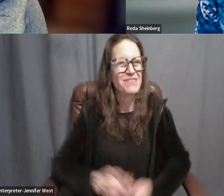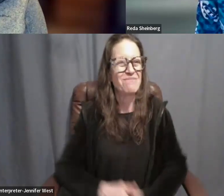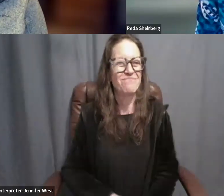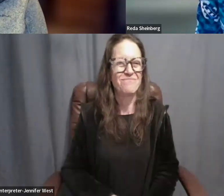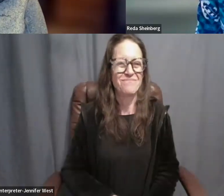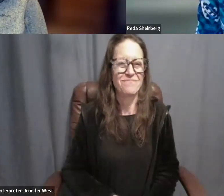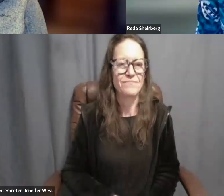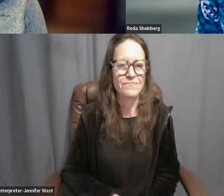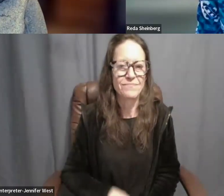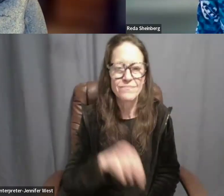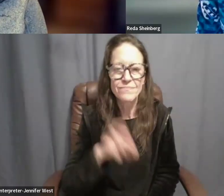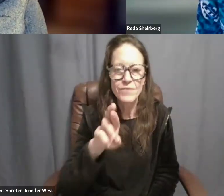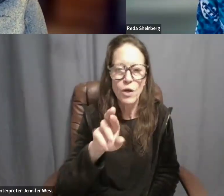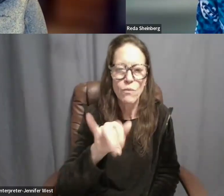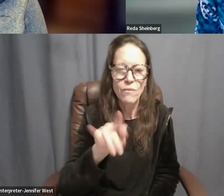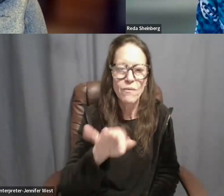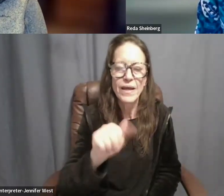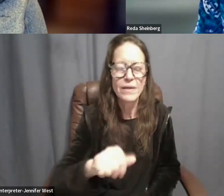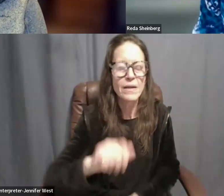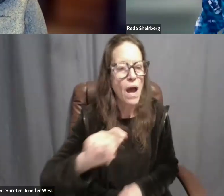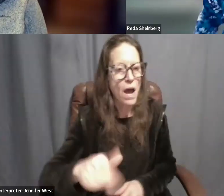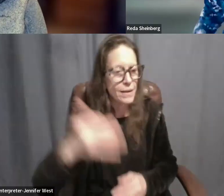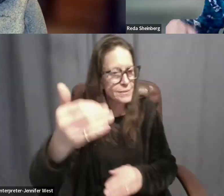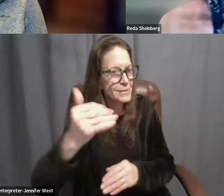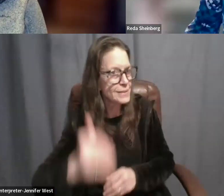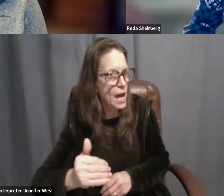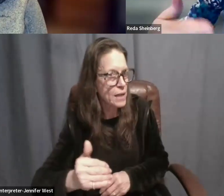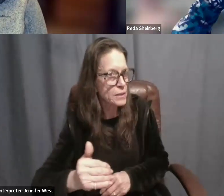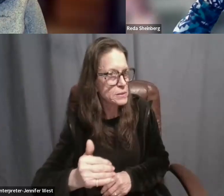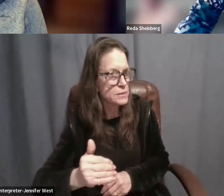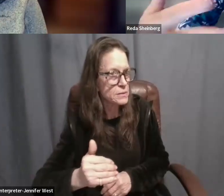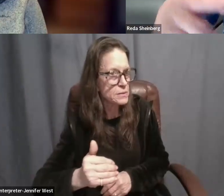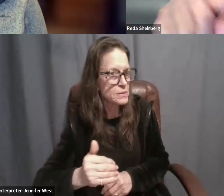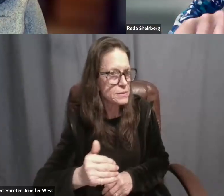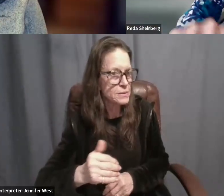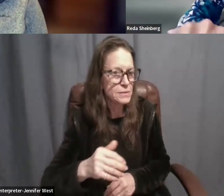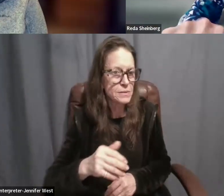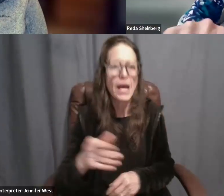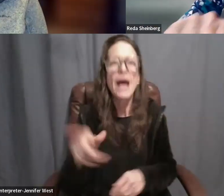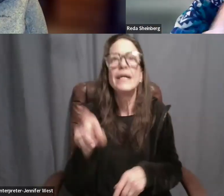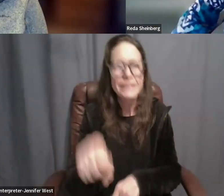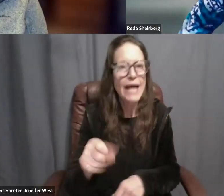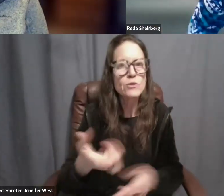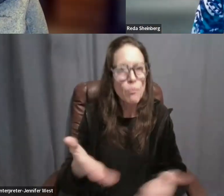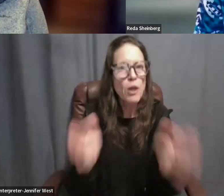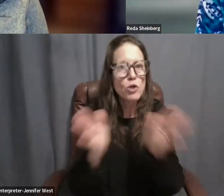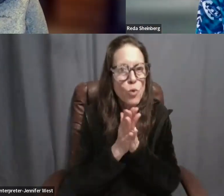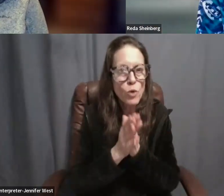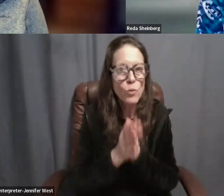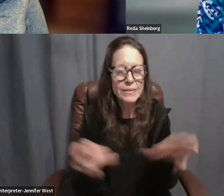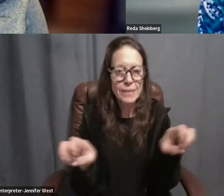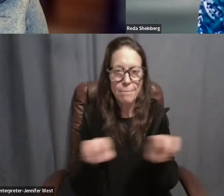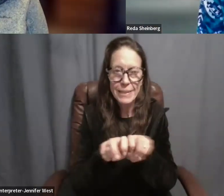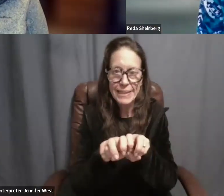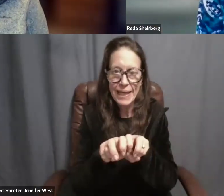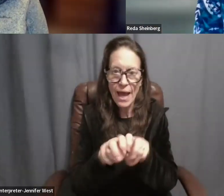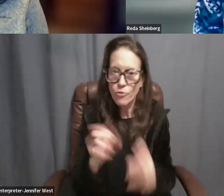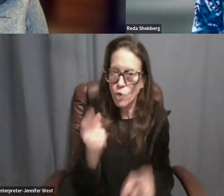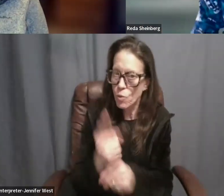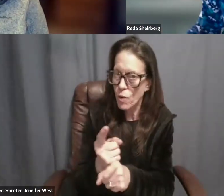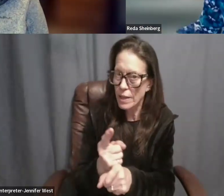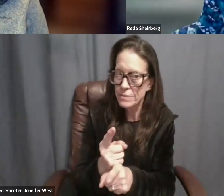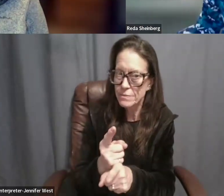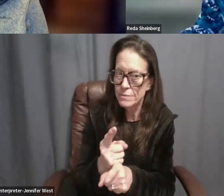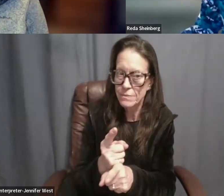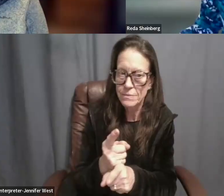Rita's going to go next, isn't she? Yeah, I'm gonna go. Yeah, you guys are going to do it together. Because you're gonna talk a little bit about financial. Yeah, I don't have that